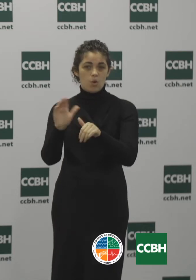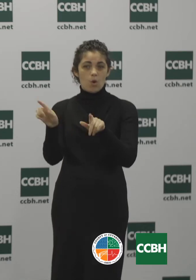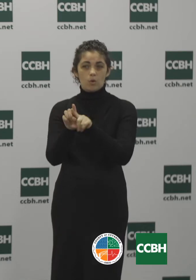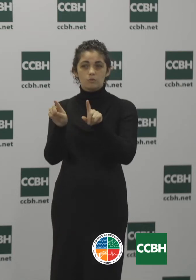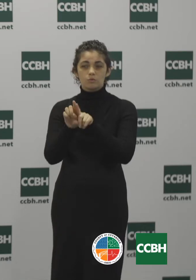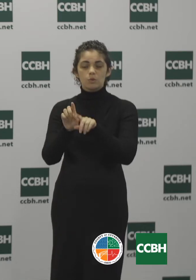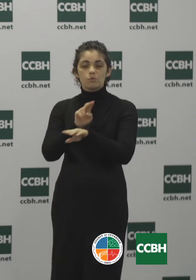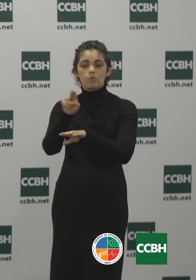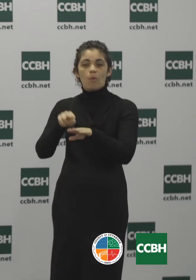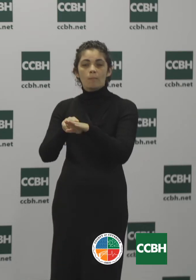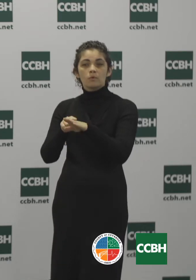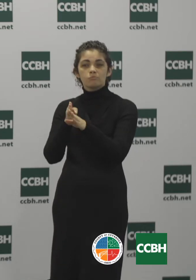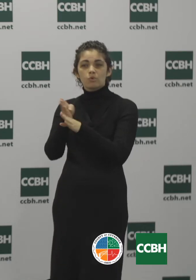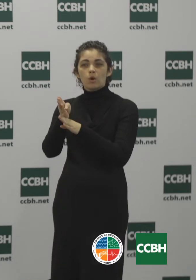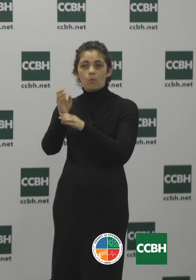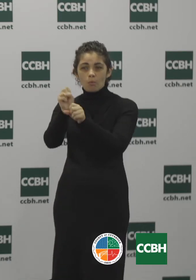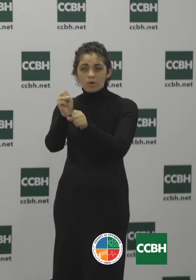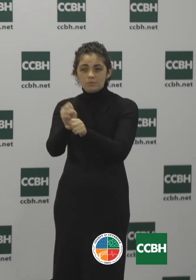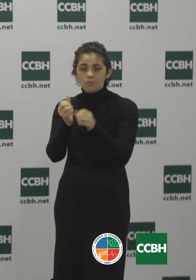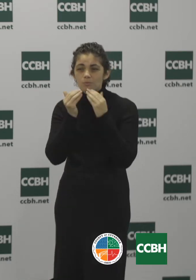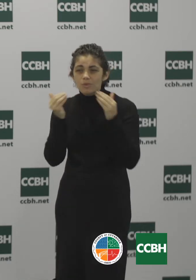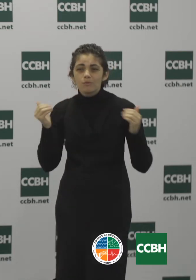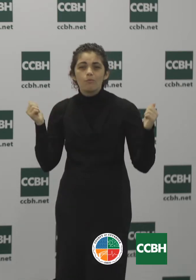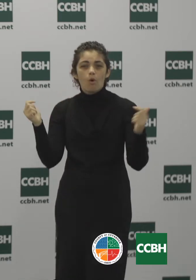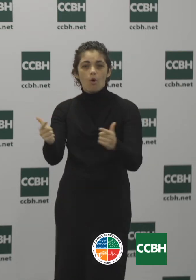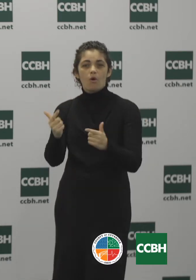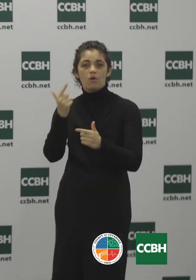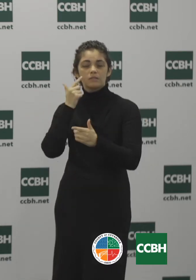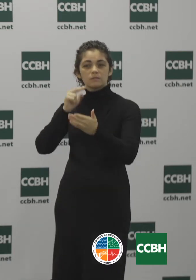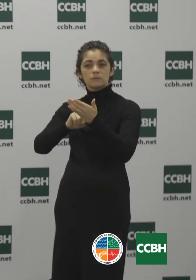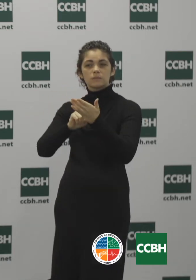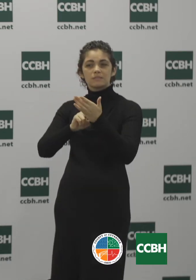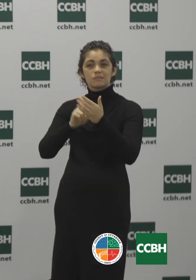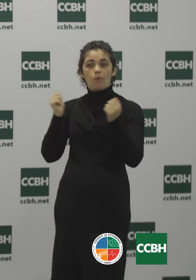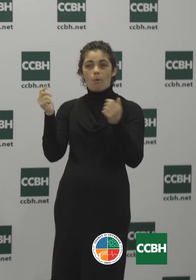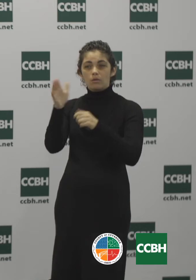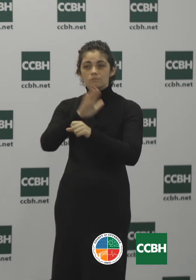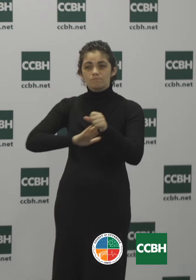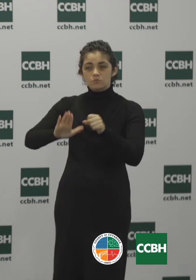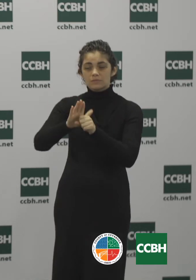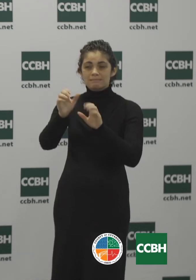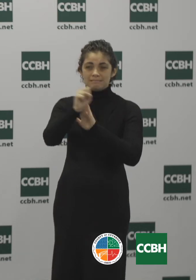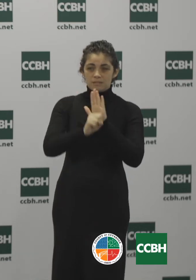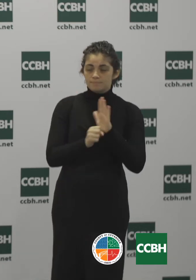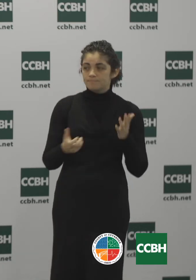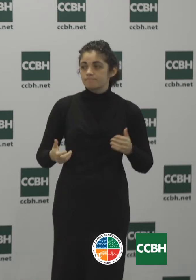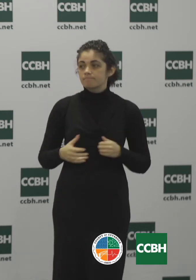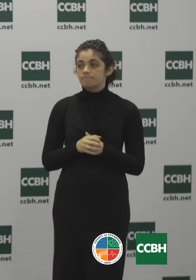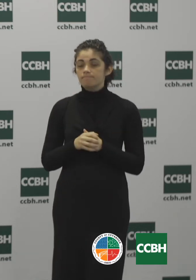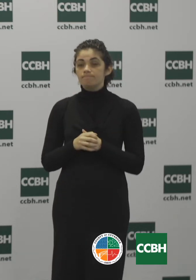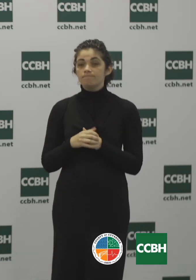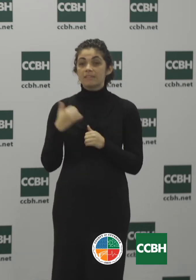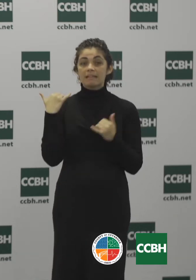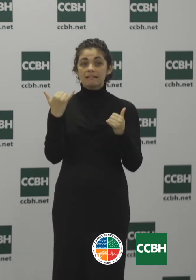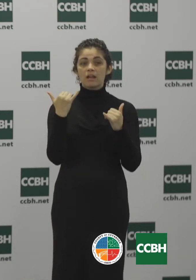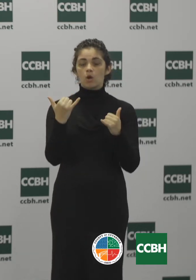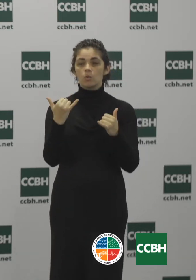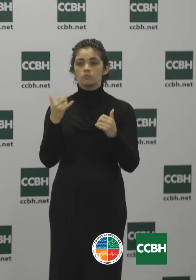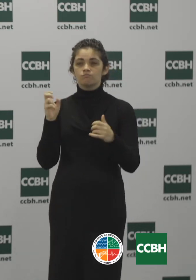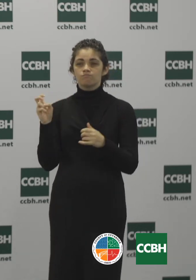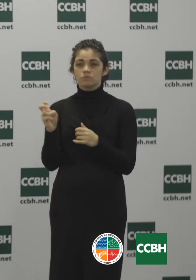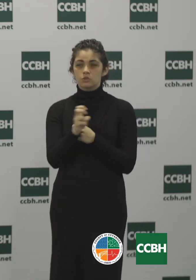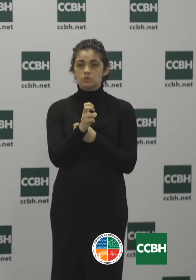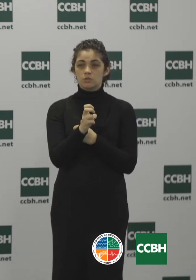health activities. So thank you all, nurses far and wide. So we're gonna now